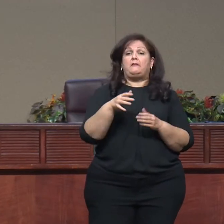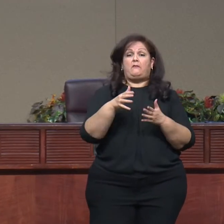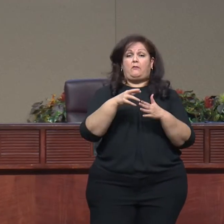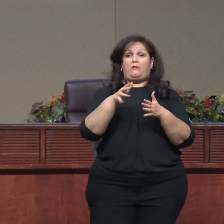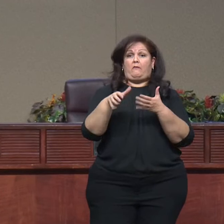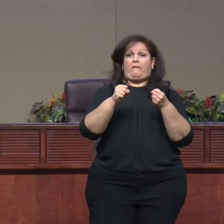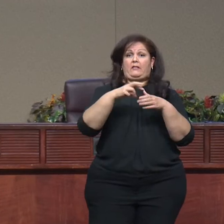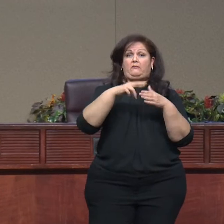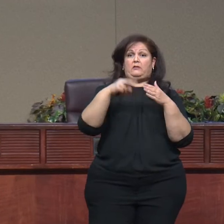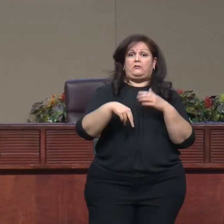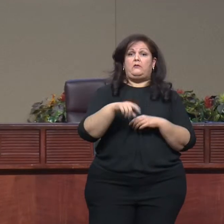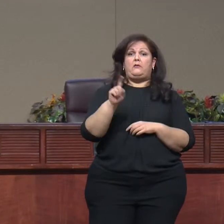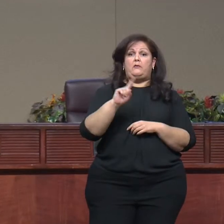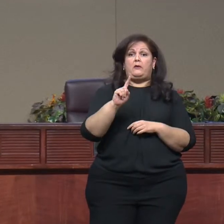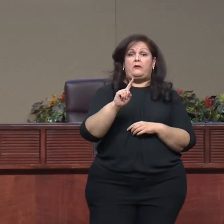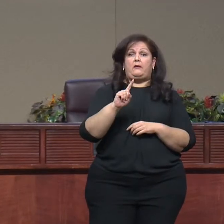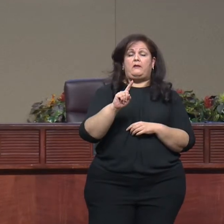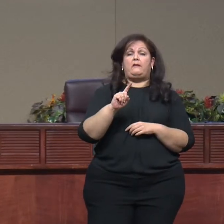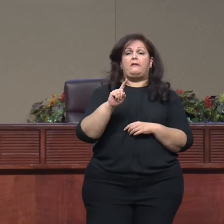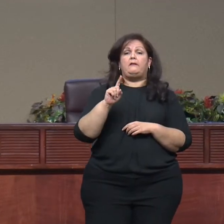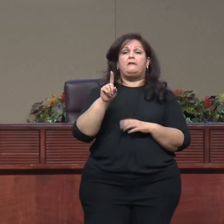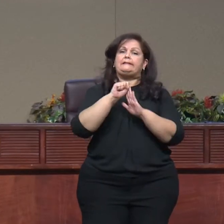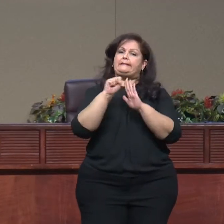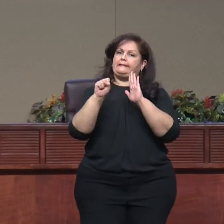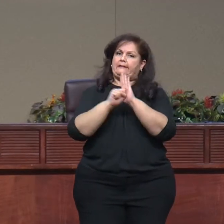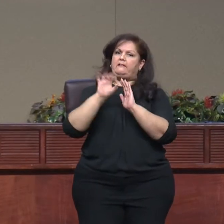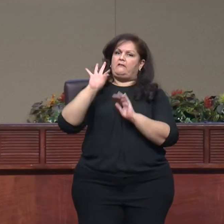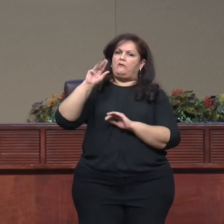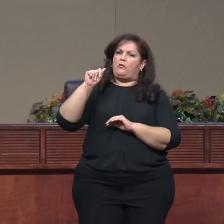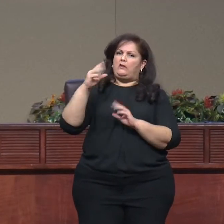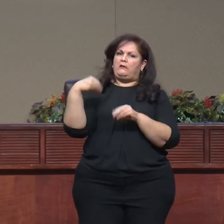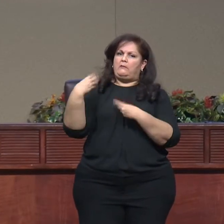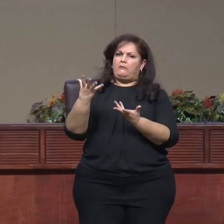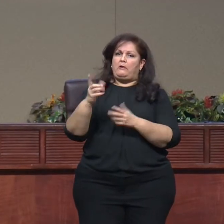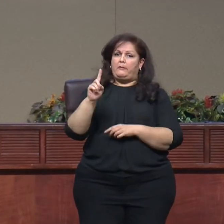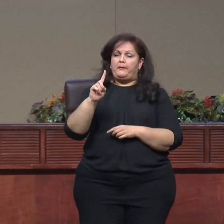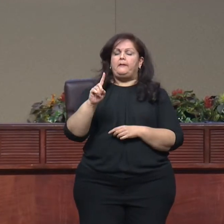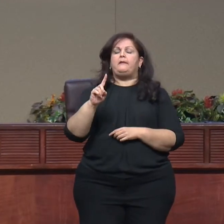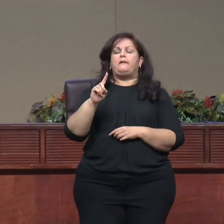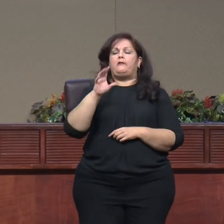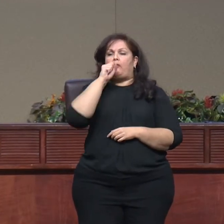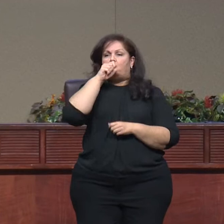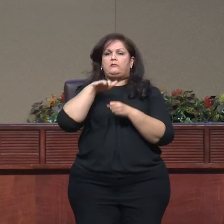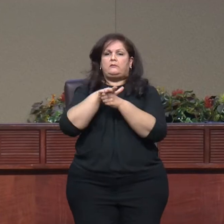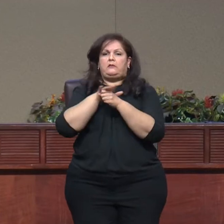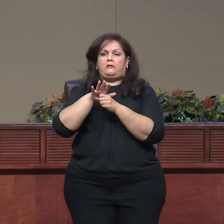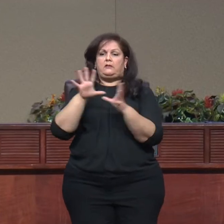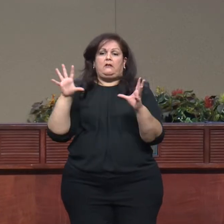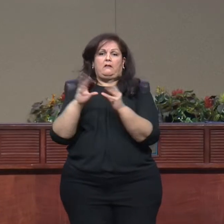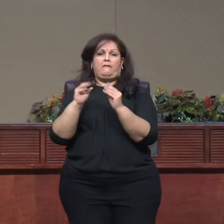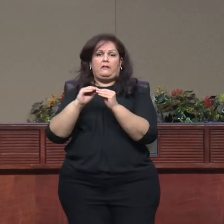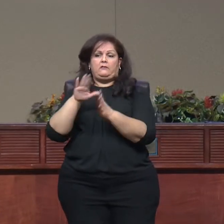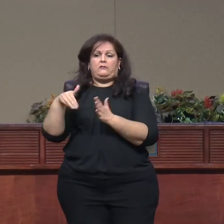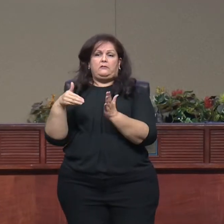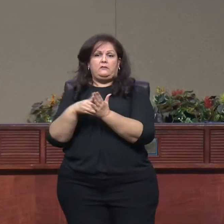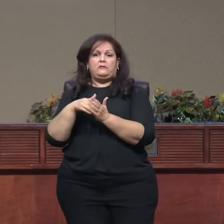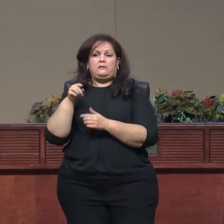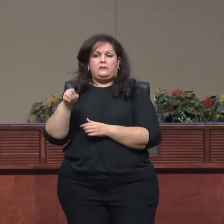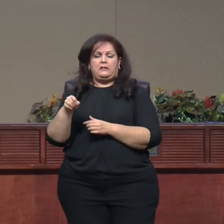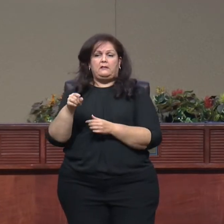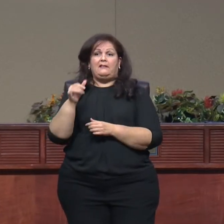testing is now also available by the state at the Orange County Convention Center. Yesterday, the Convention Center provided a